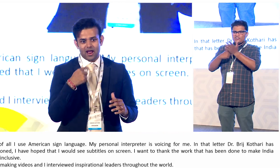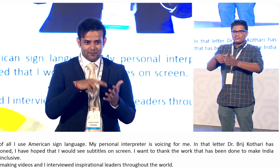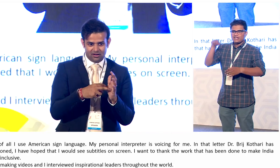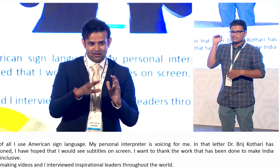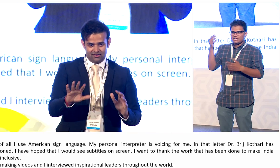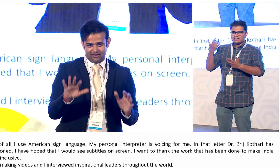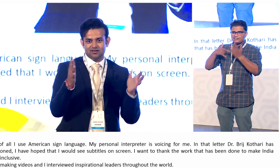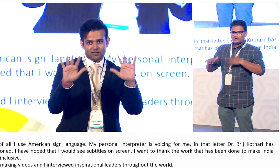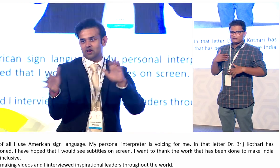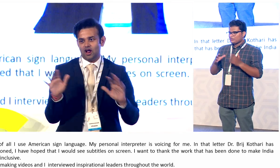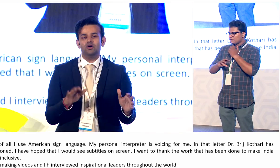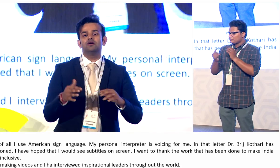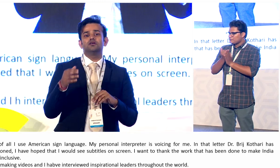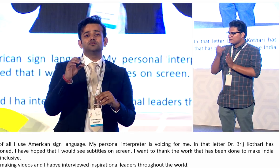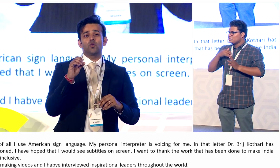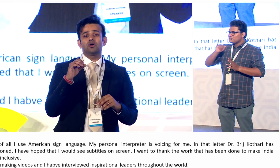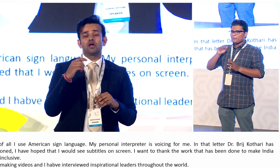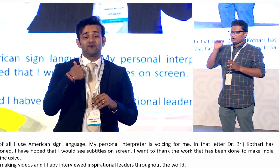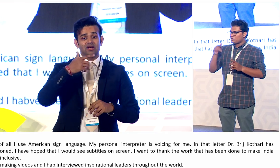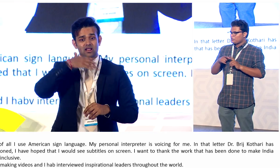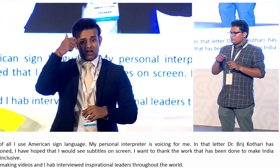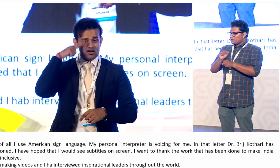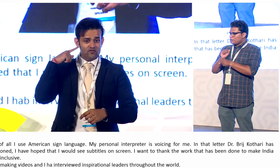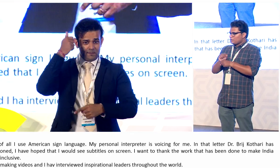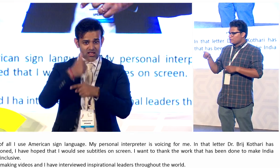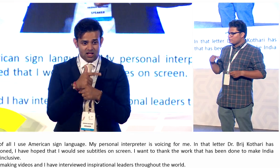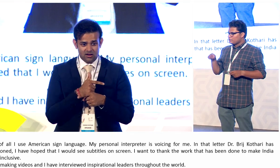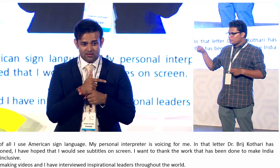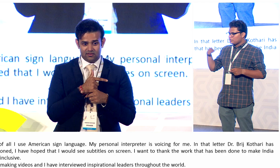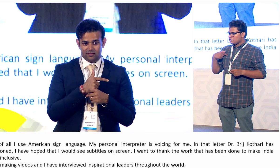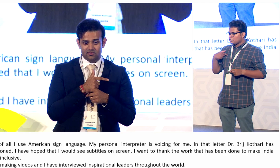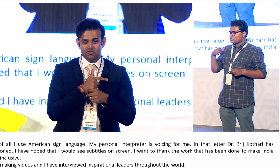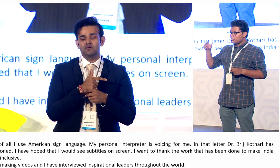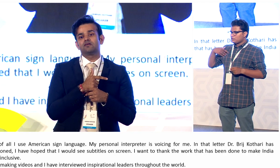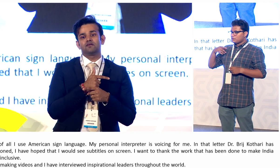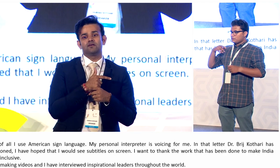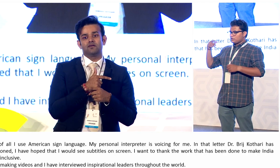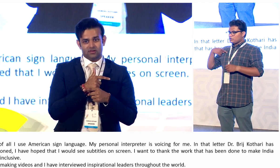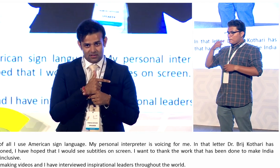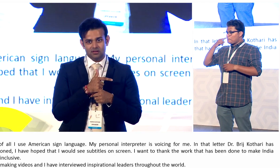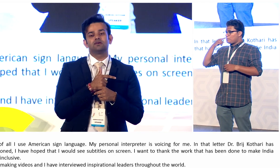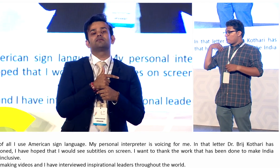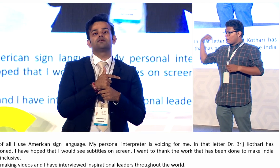village. Well, a small town, forgive me. I have an elder brother who is also deaf.